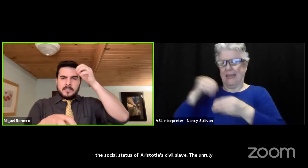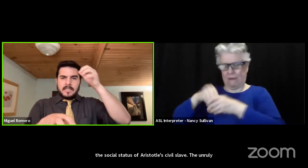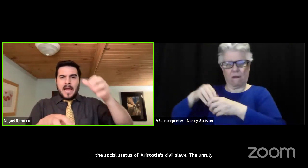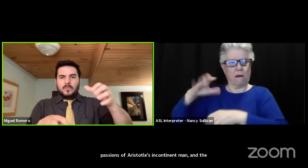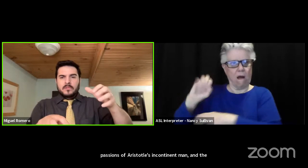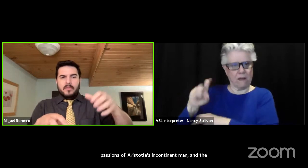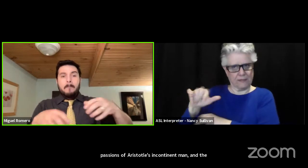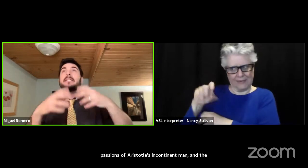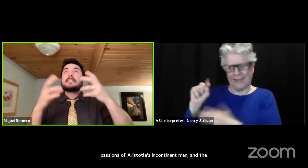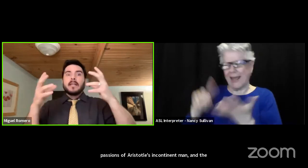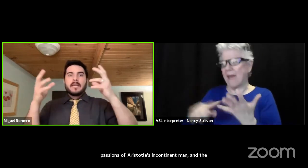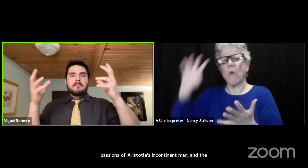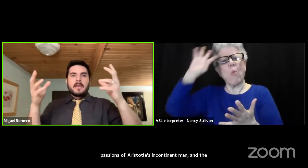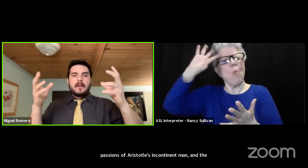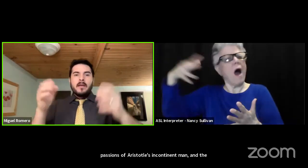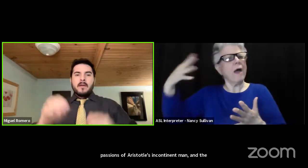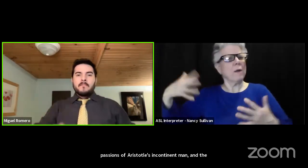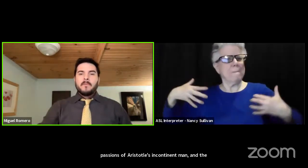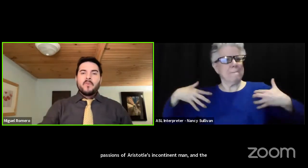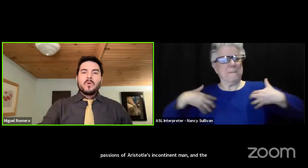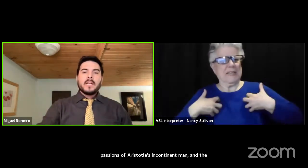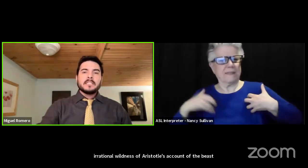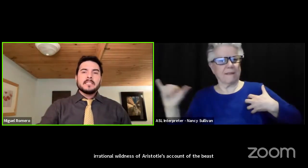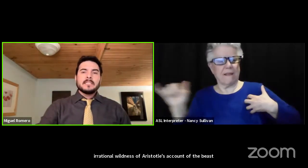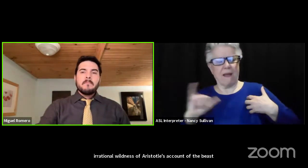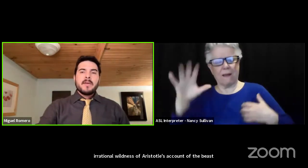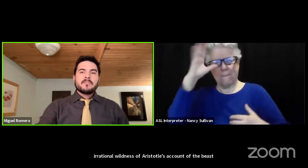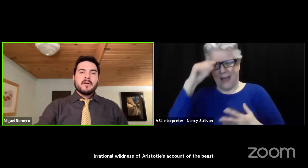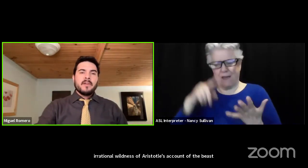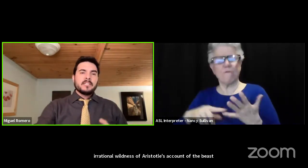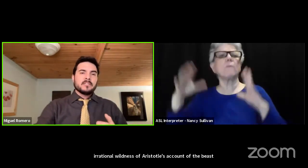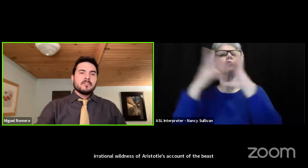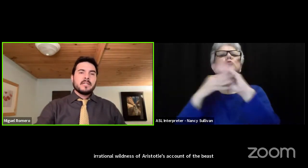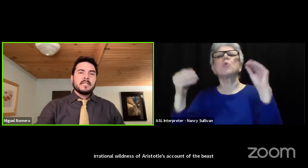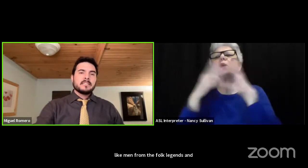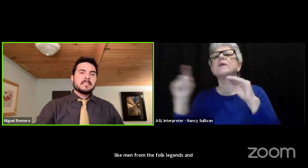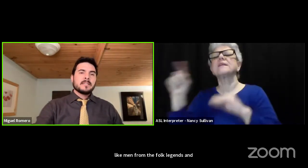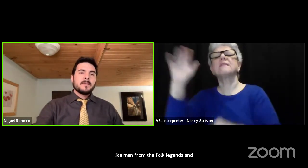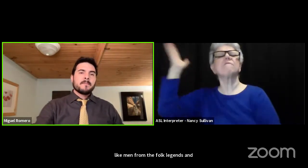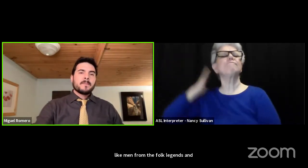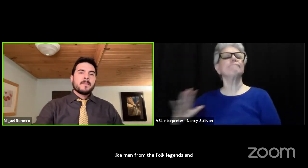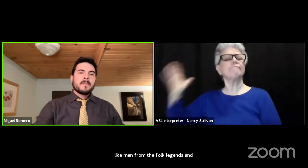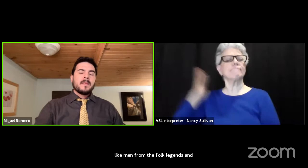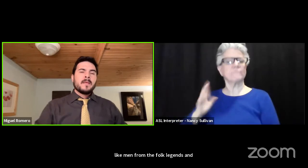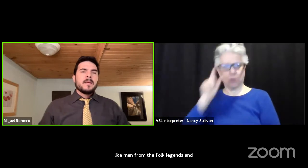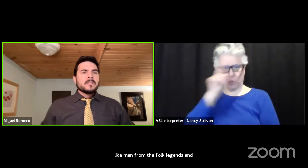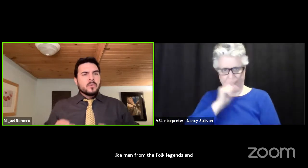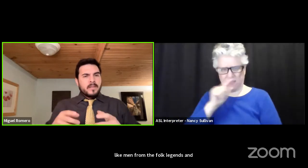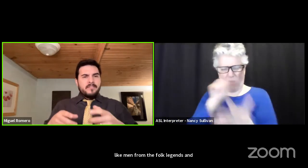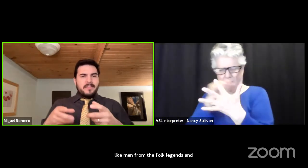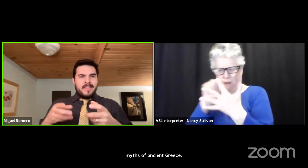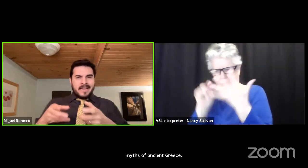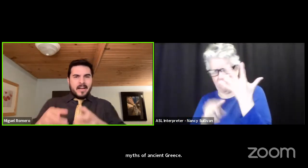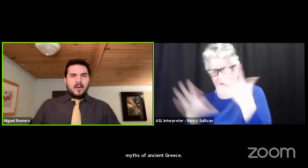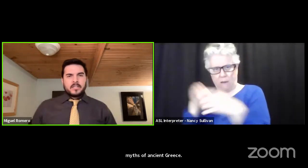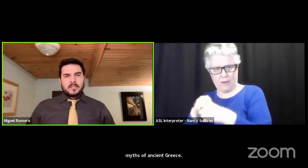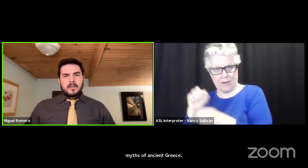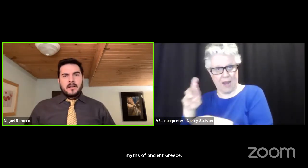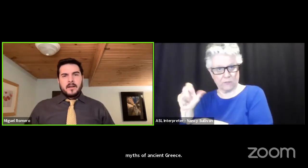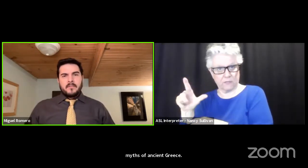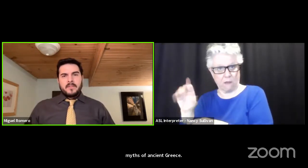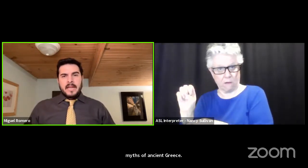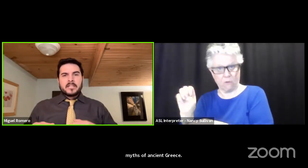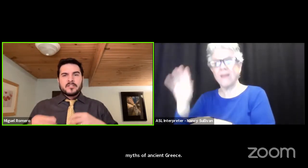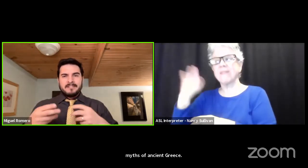of Aristotle's account of the beast-like men from the folk legends and myths of ancient Greece. So given that